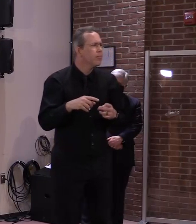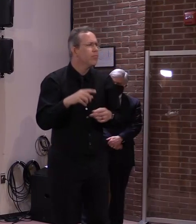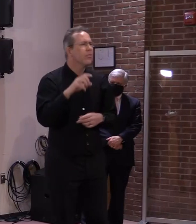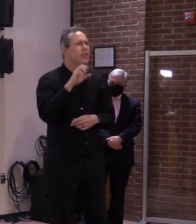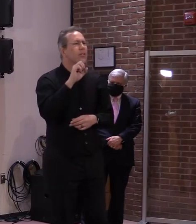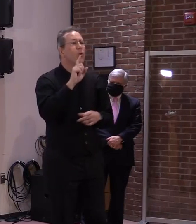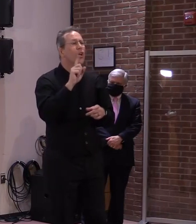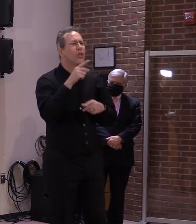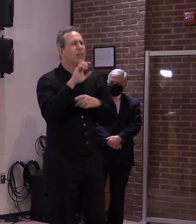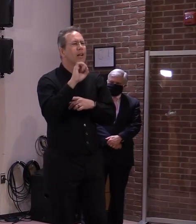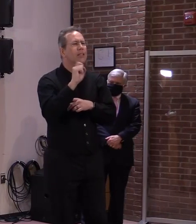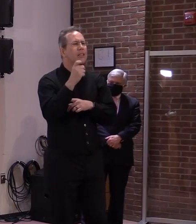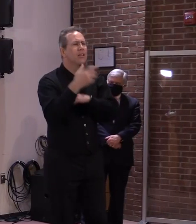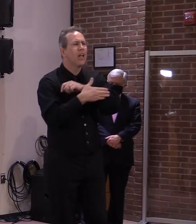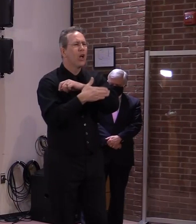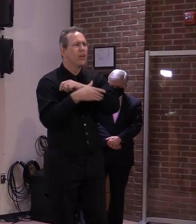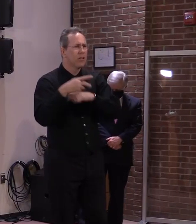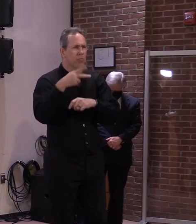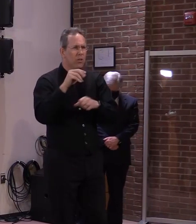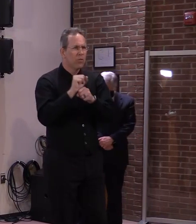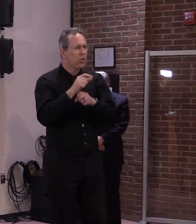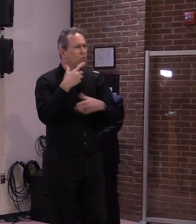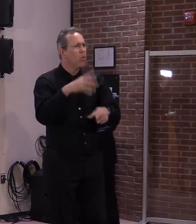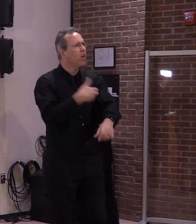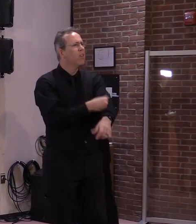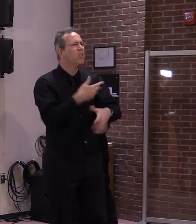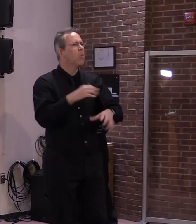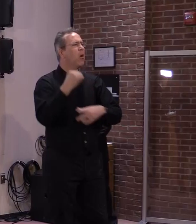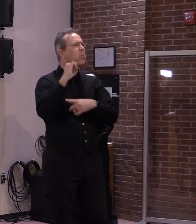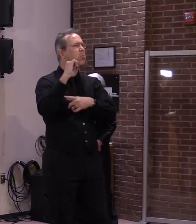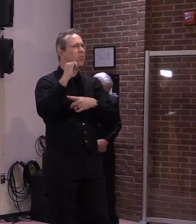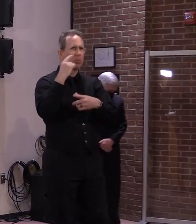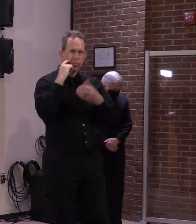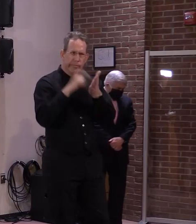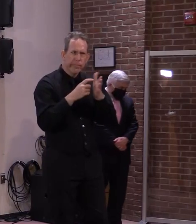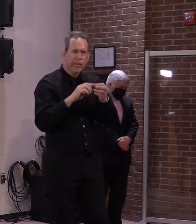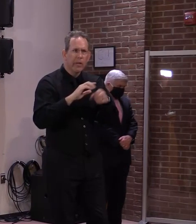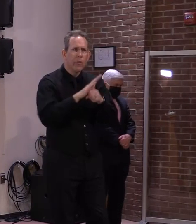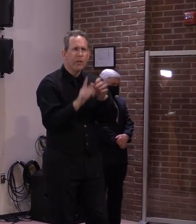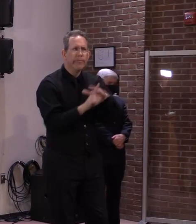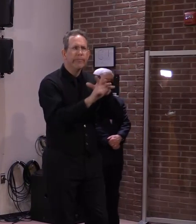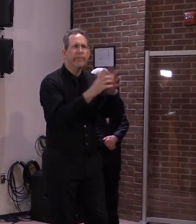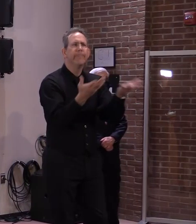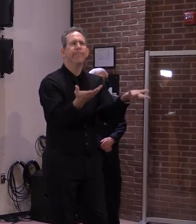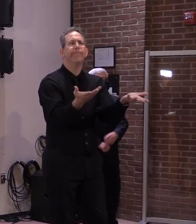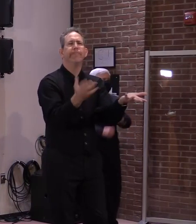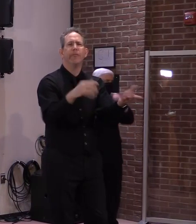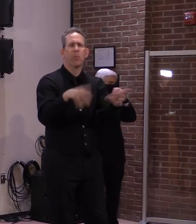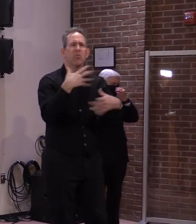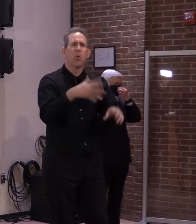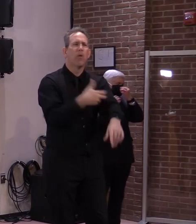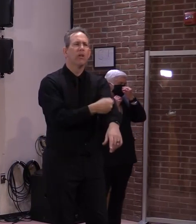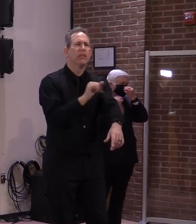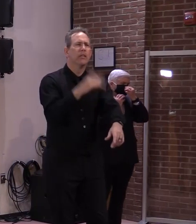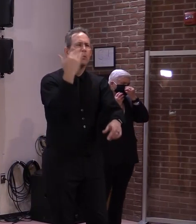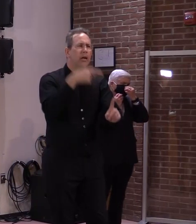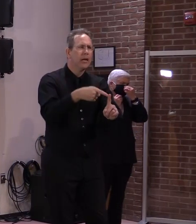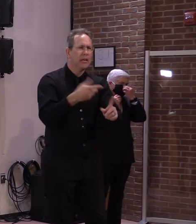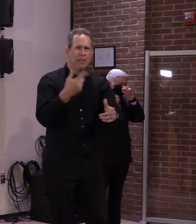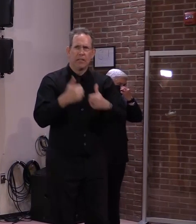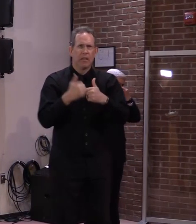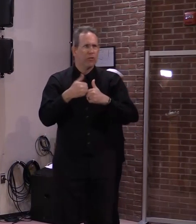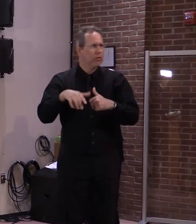has been pretty clear about counteracting the message about vaccines and the dangers of the virus. And I'm wondering,